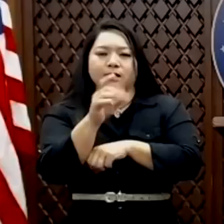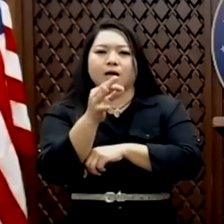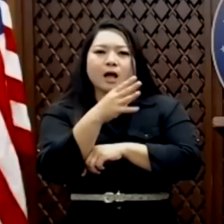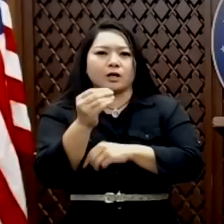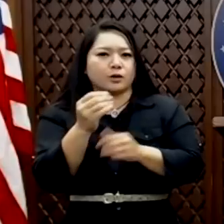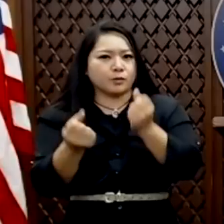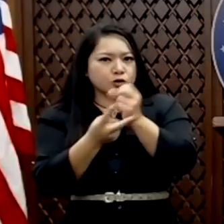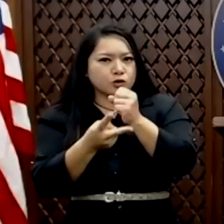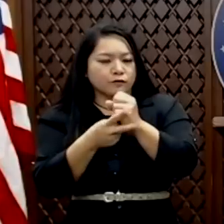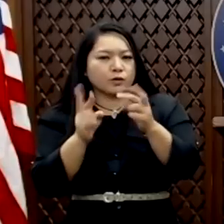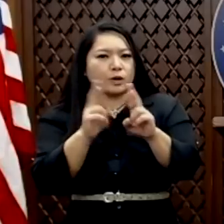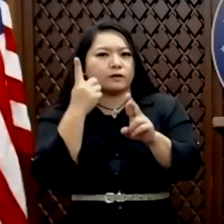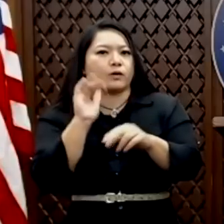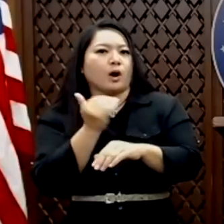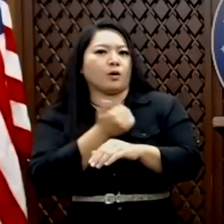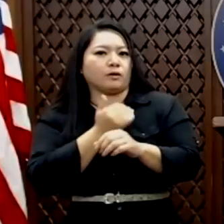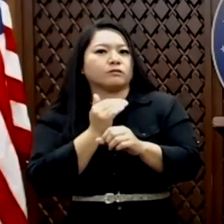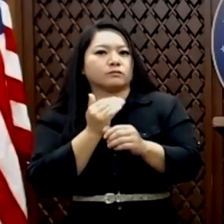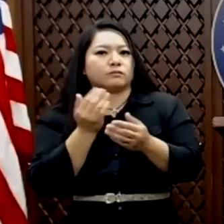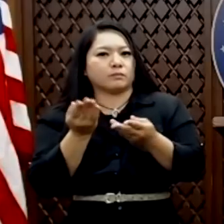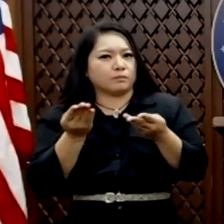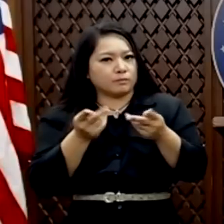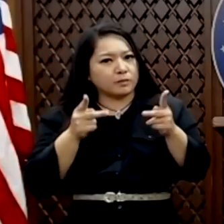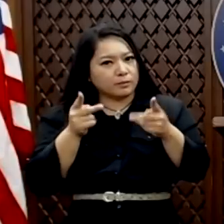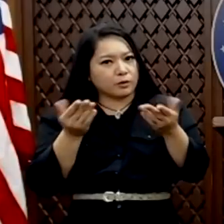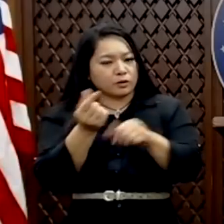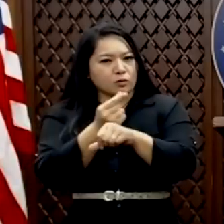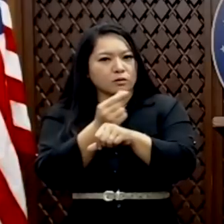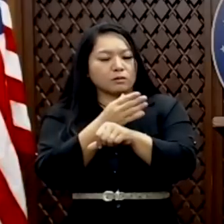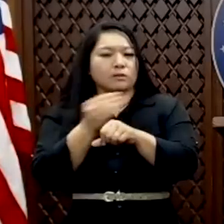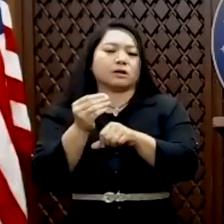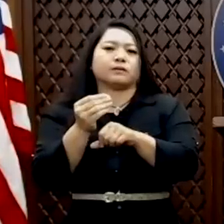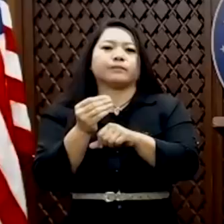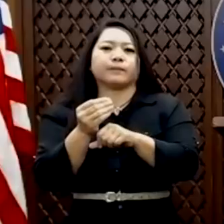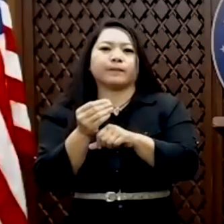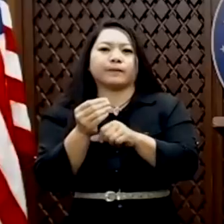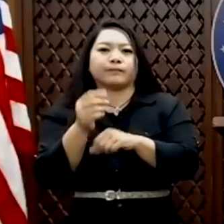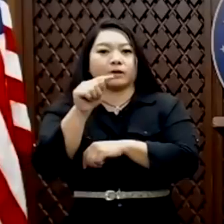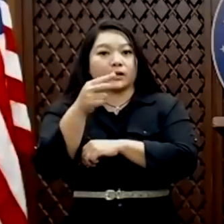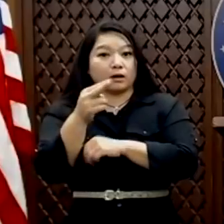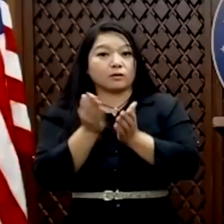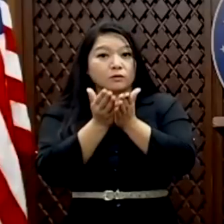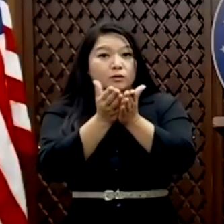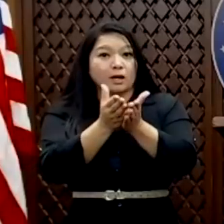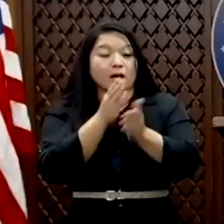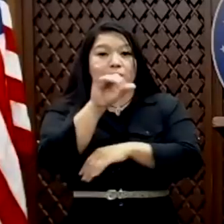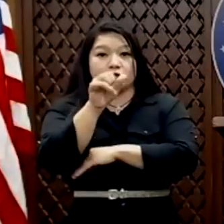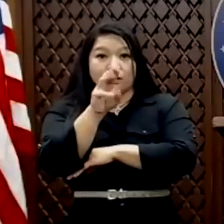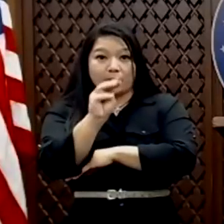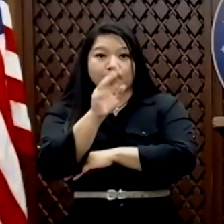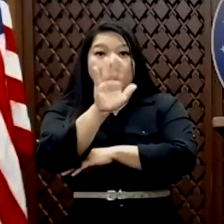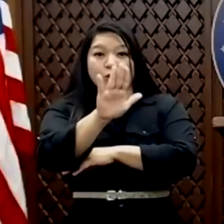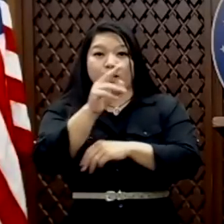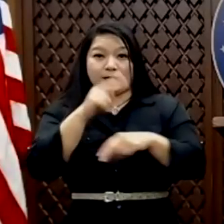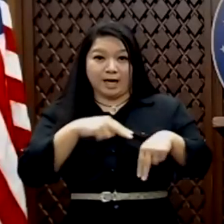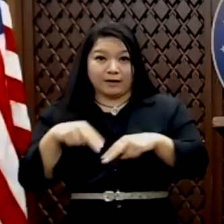the warfighting readiness of our force. Theodore Roosevelt Strike Group, Joint Region Marianas, and your Navy, which is